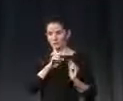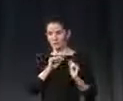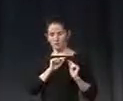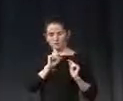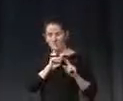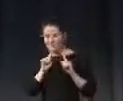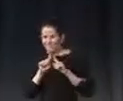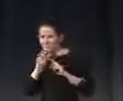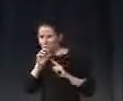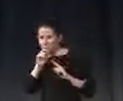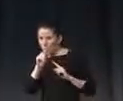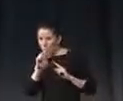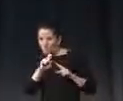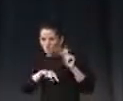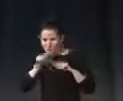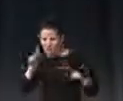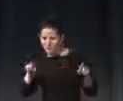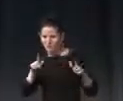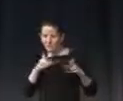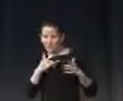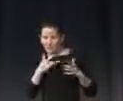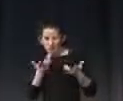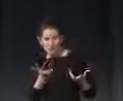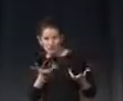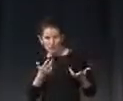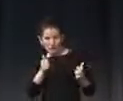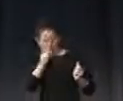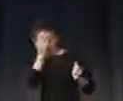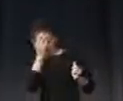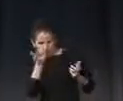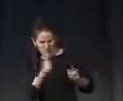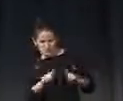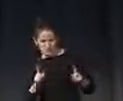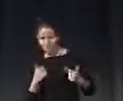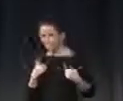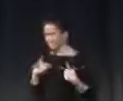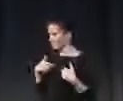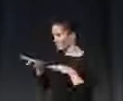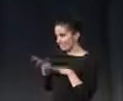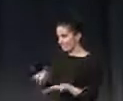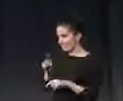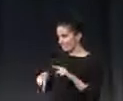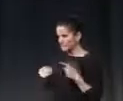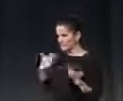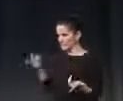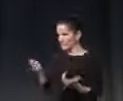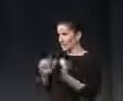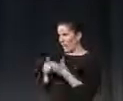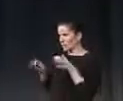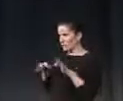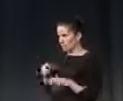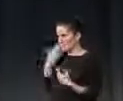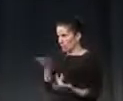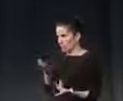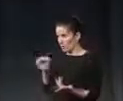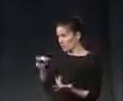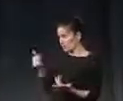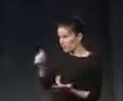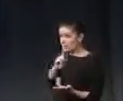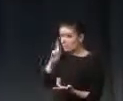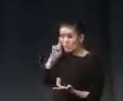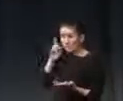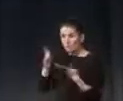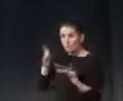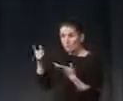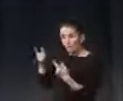sol? Try and think what the difference is." She replied, "I cannot explain it because I do not know how. If you were deaf, perhaps you might